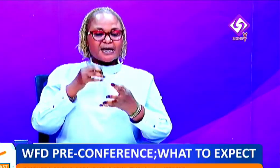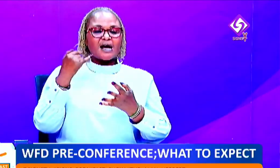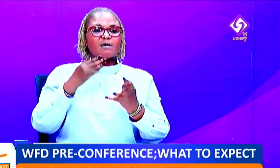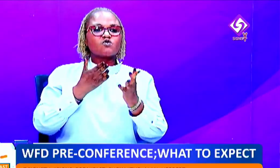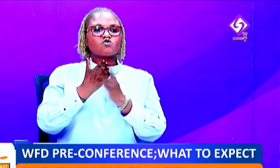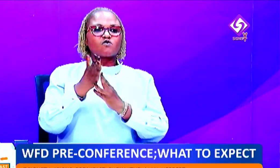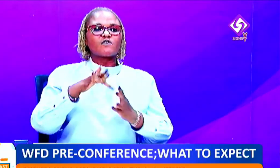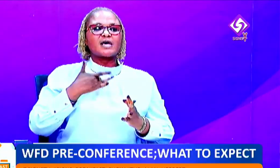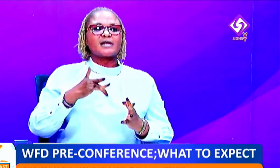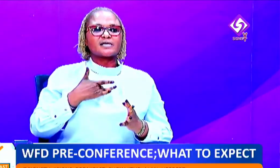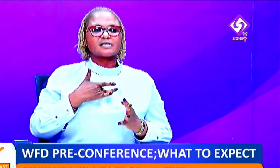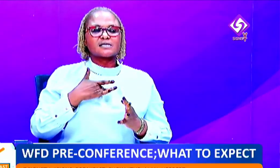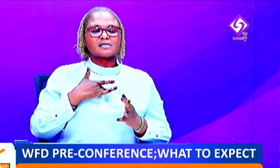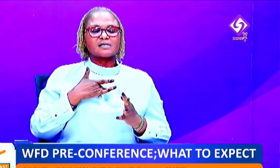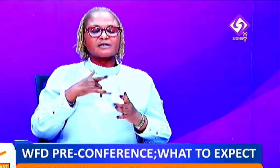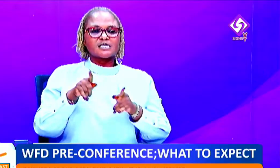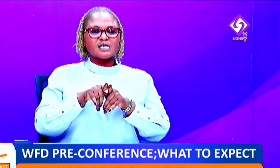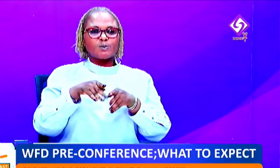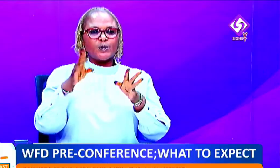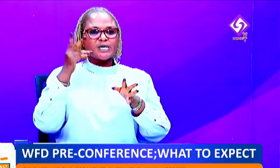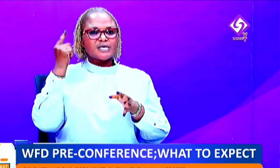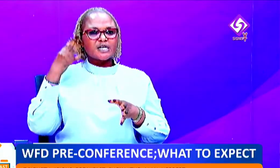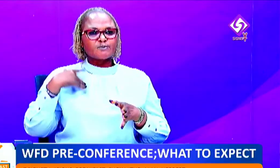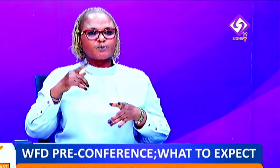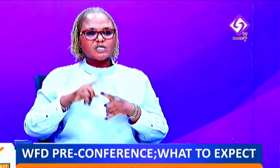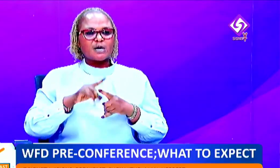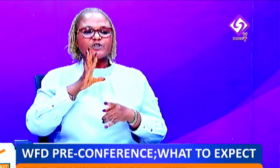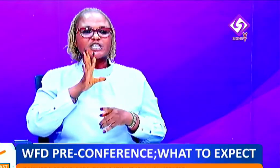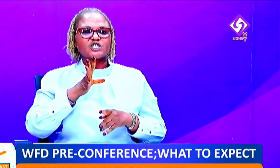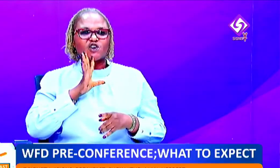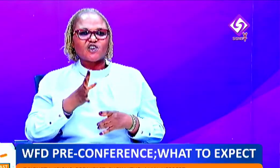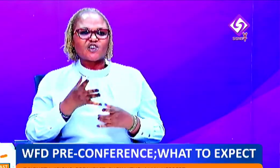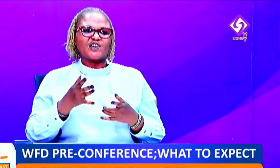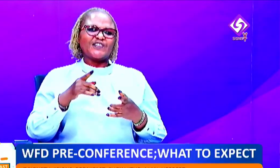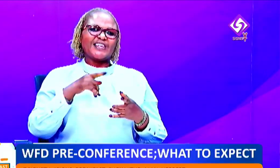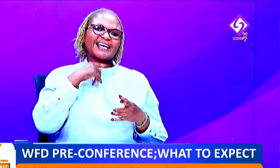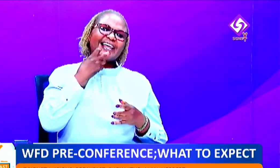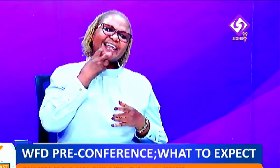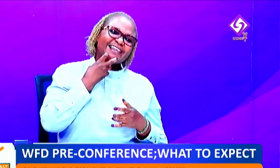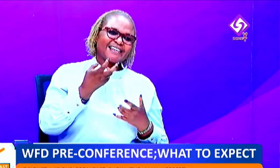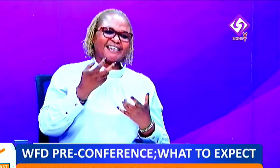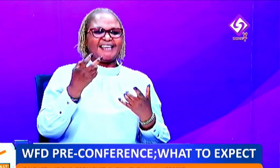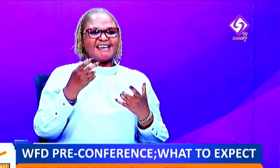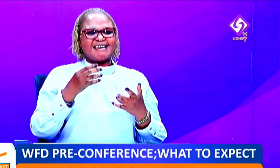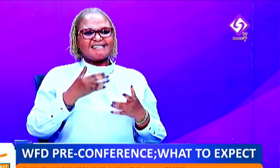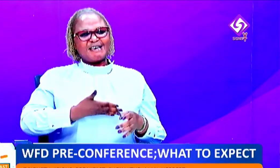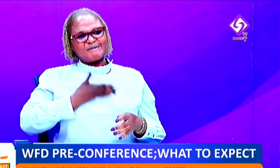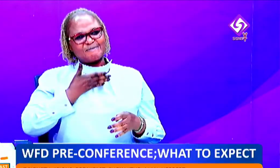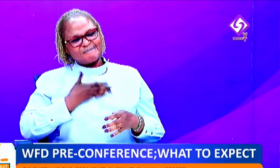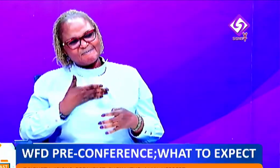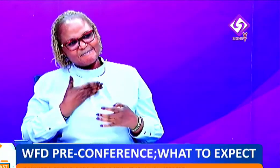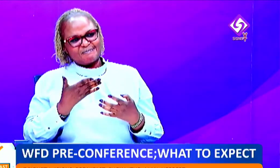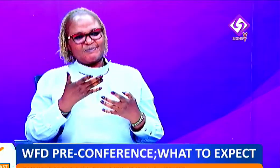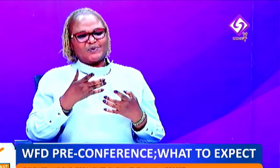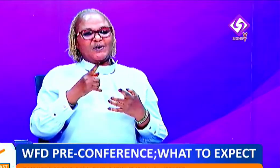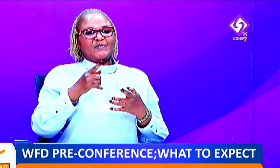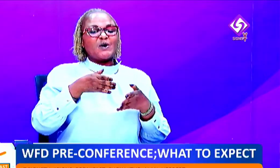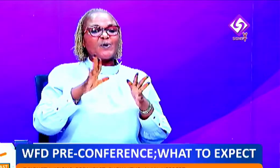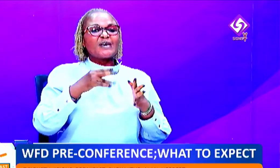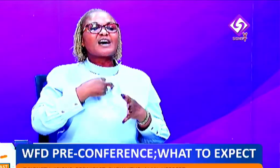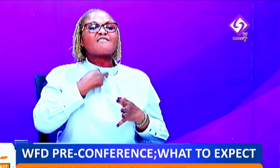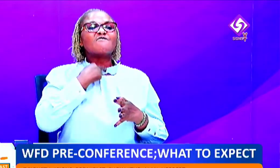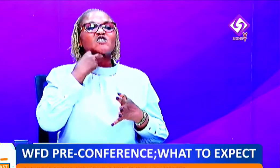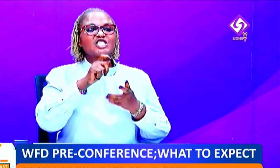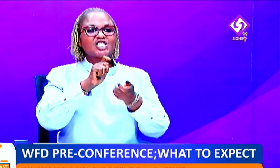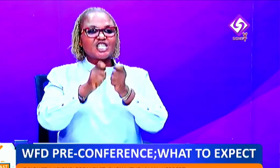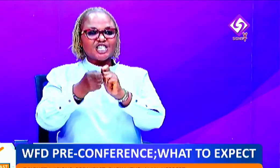I sign, if I have emotions, if maybe I'm angry or I'm happy, then they can reflect my